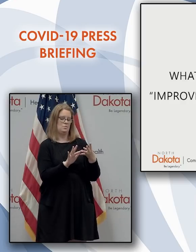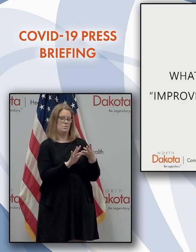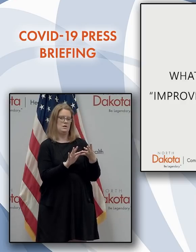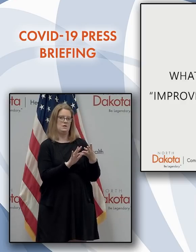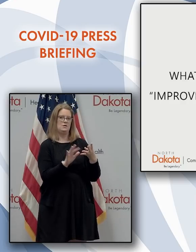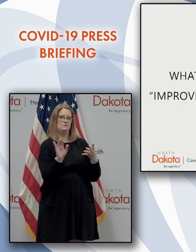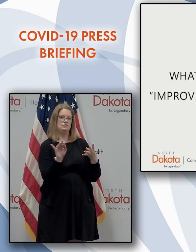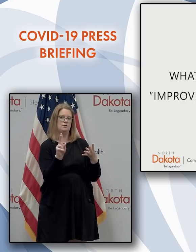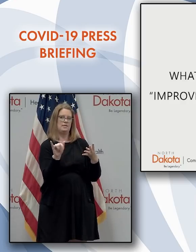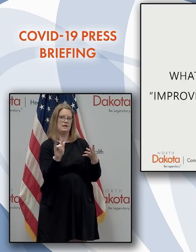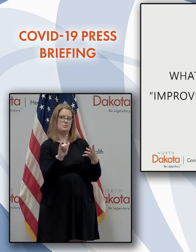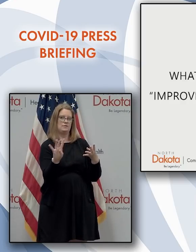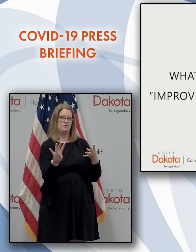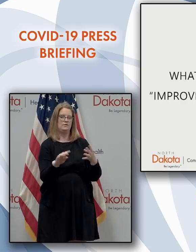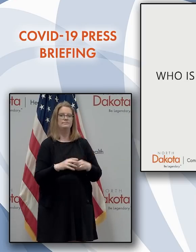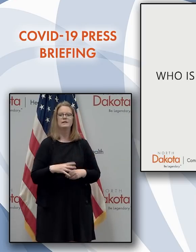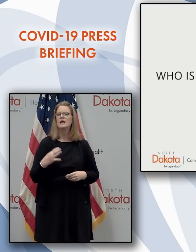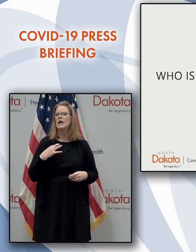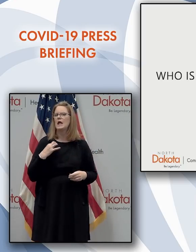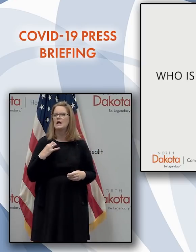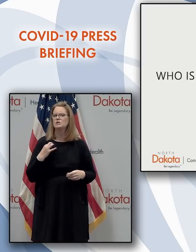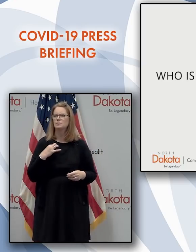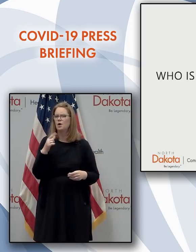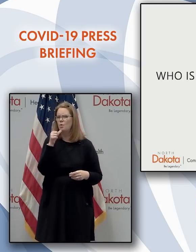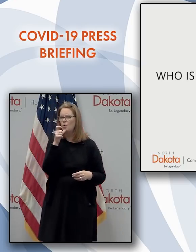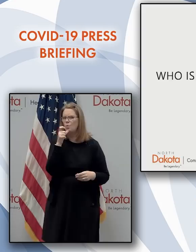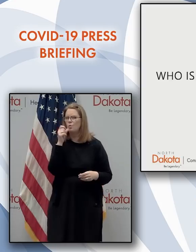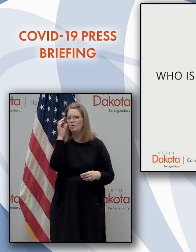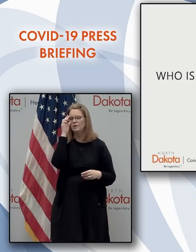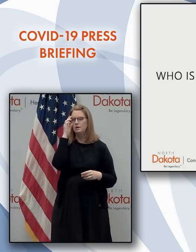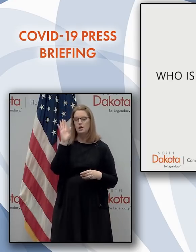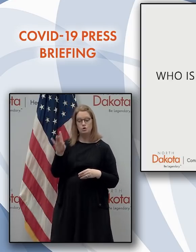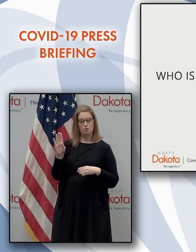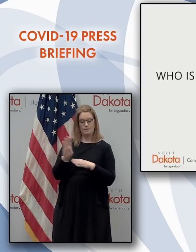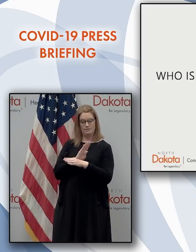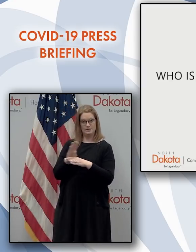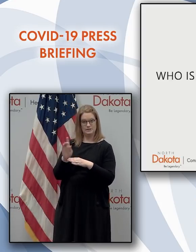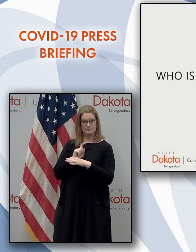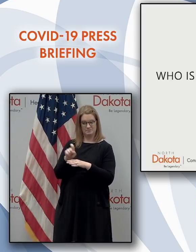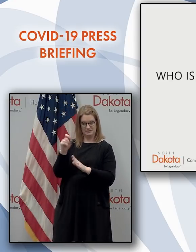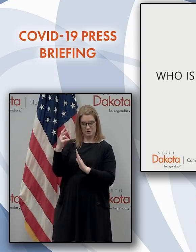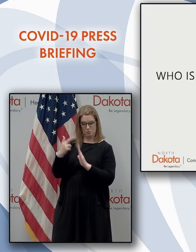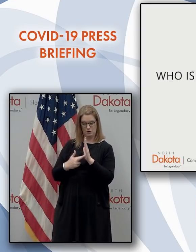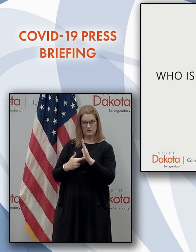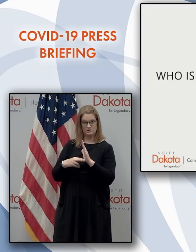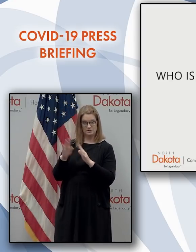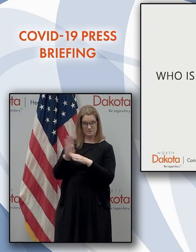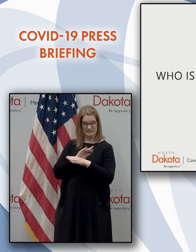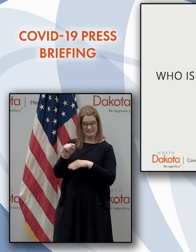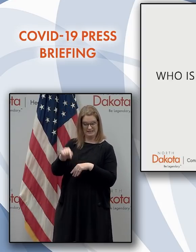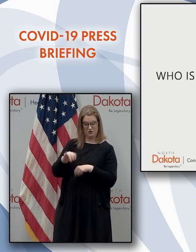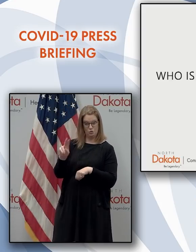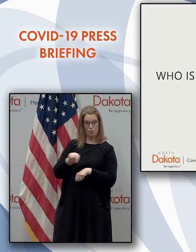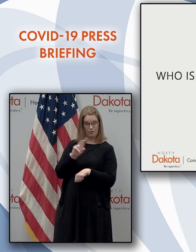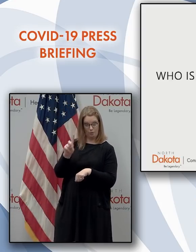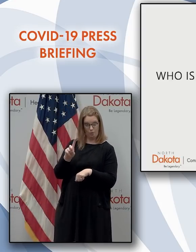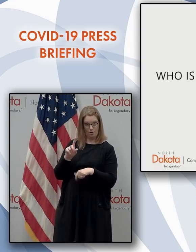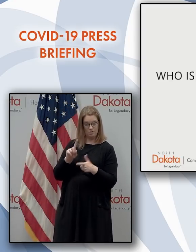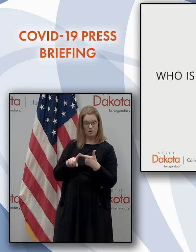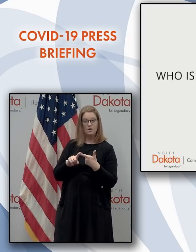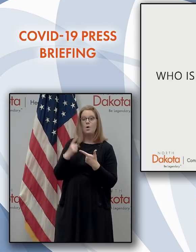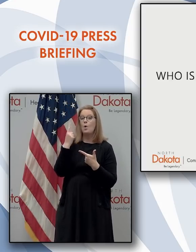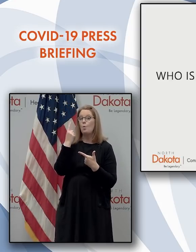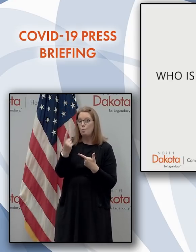24th. Who is eligible? To be eligible, your business must be registered to do business in North Dakota with at